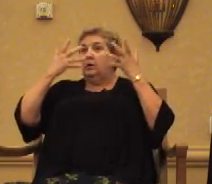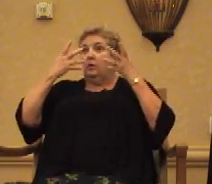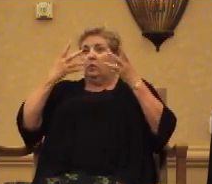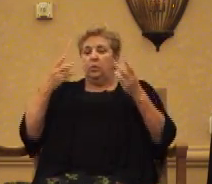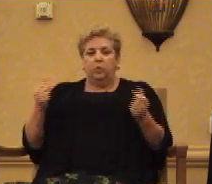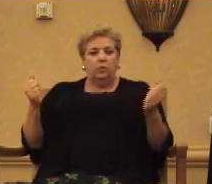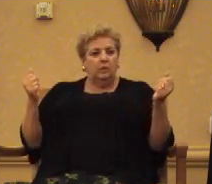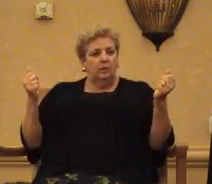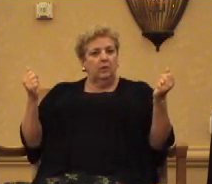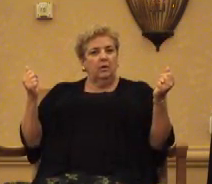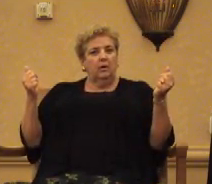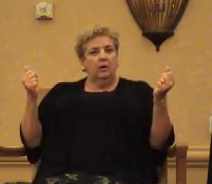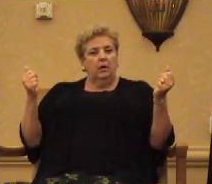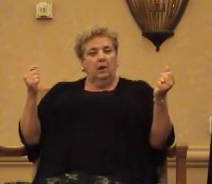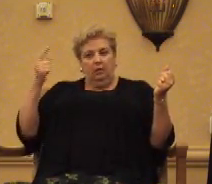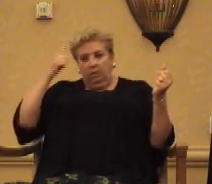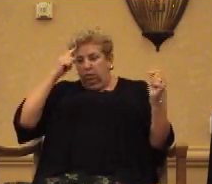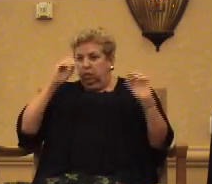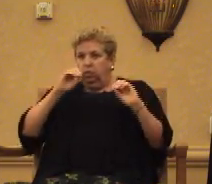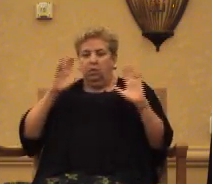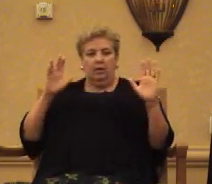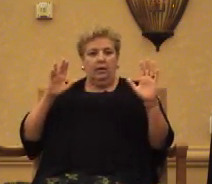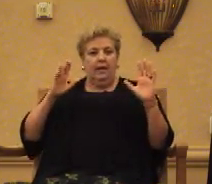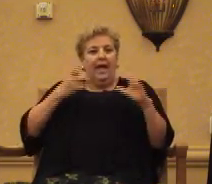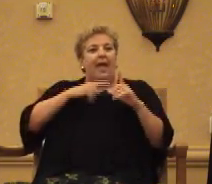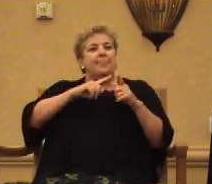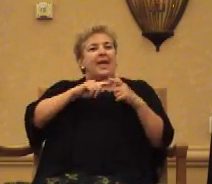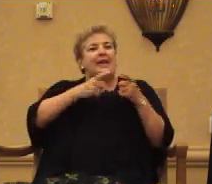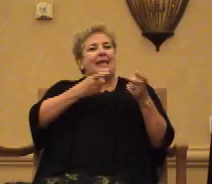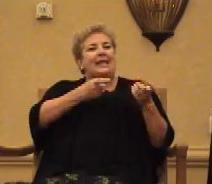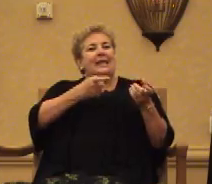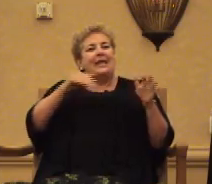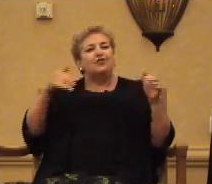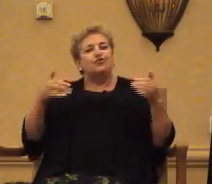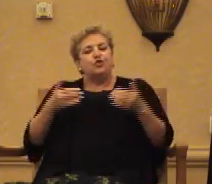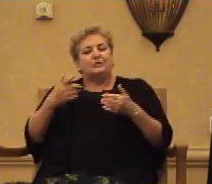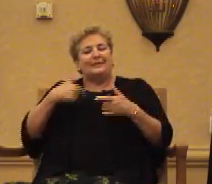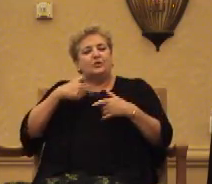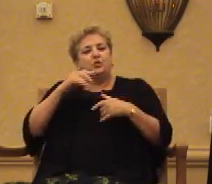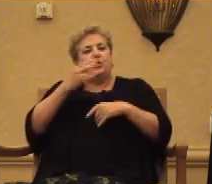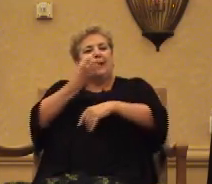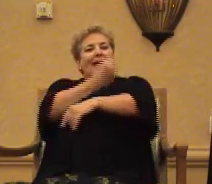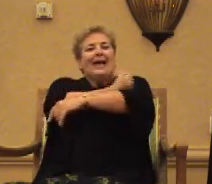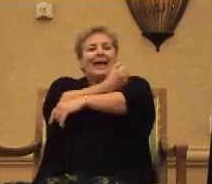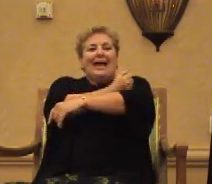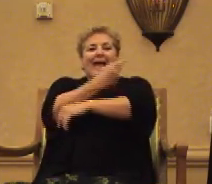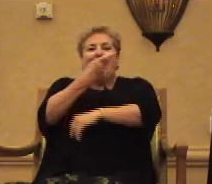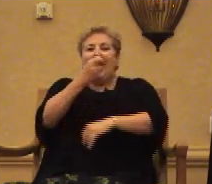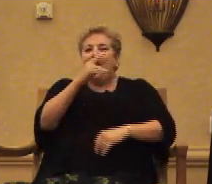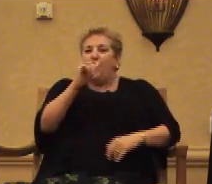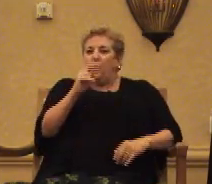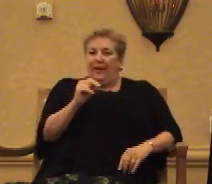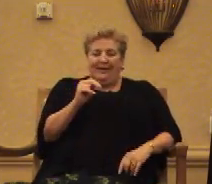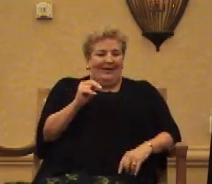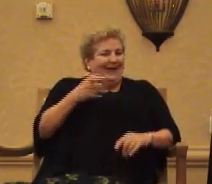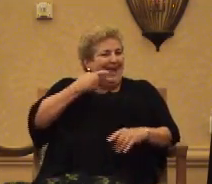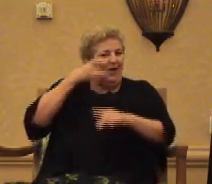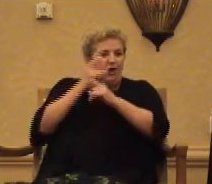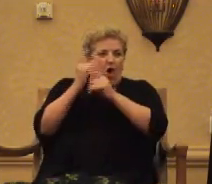and I could think straight. He introduced me to heroin, but I'm a real alcoholic. Alcoholics should not do drugs. I just took, slammed it,